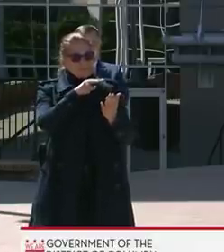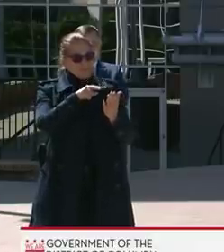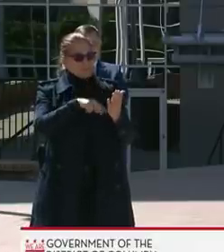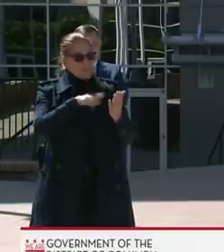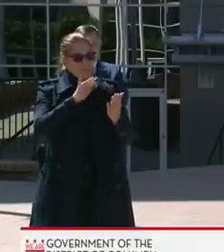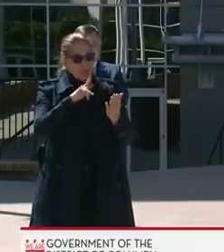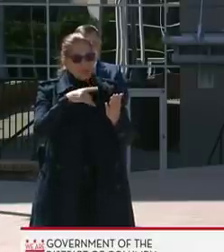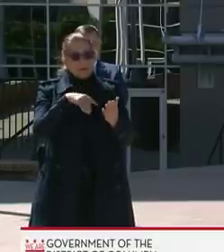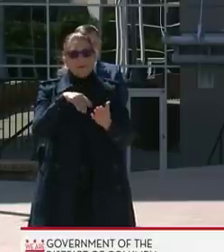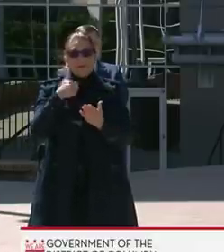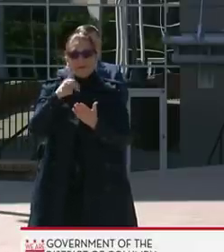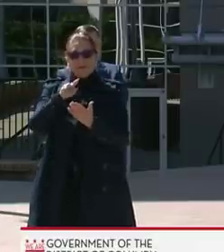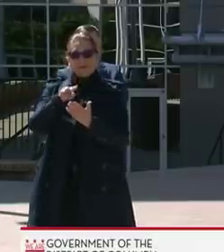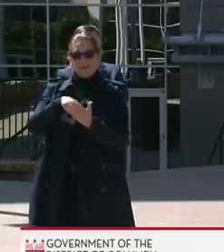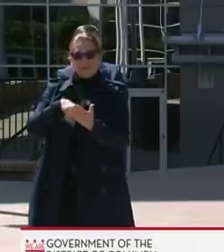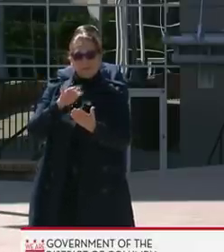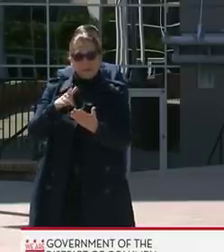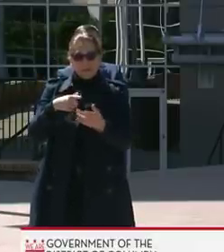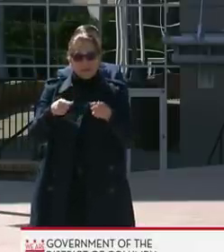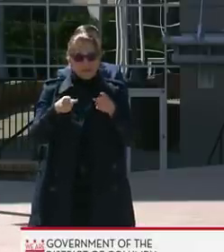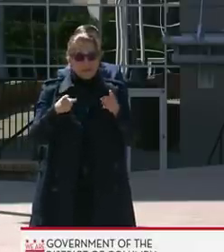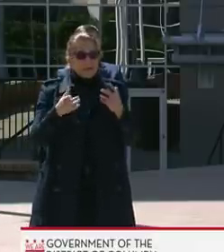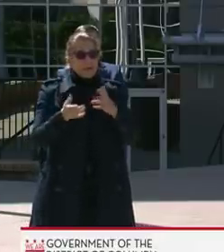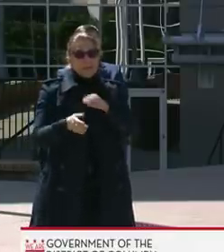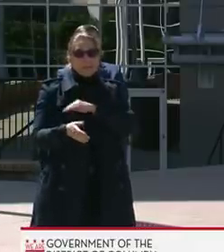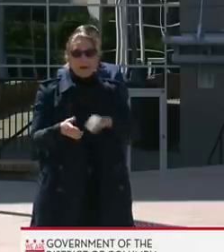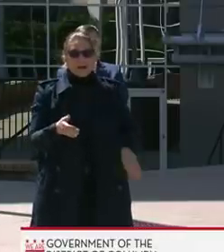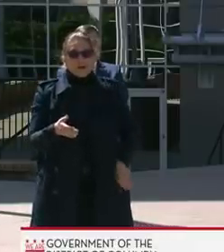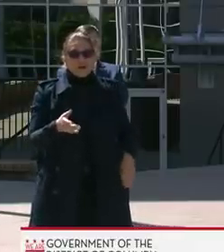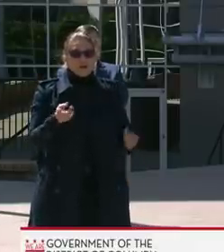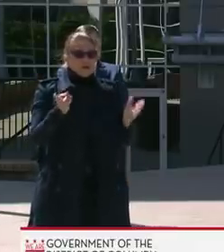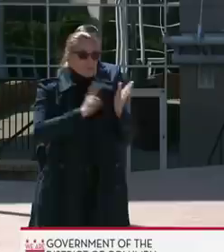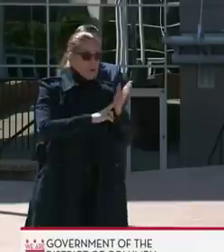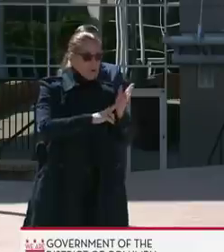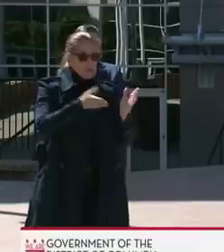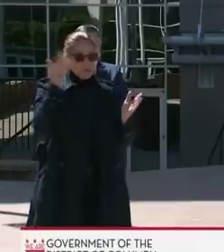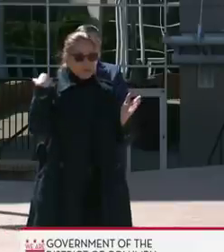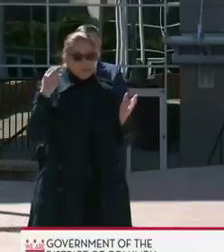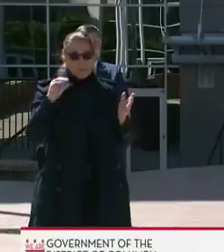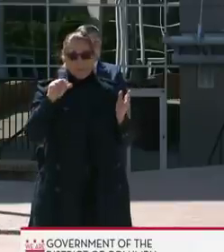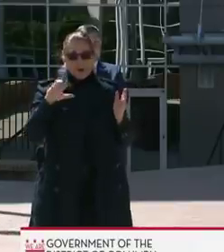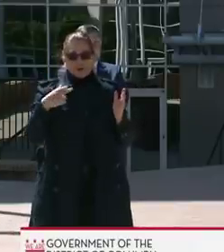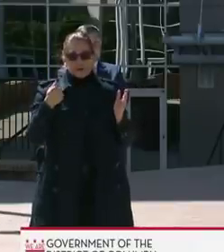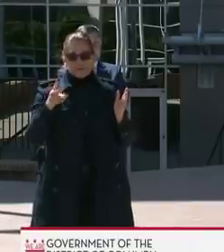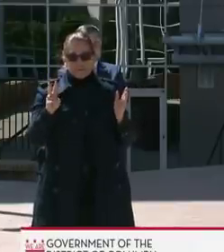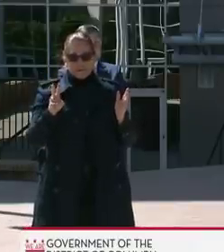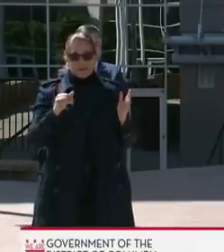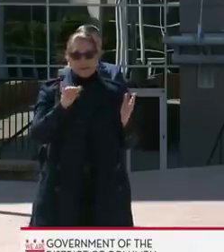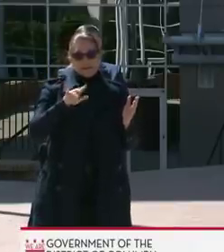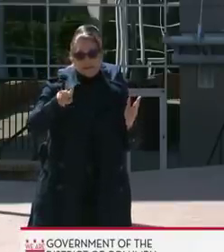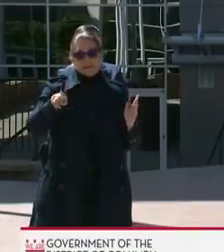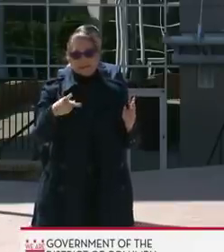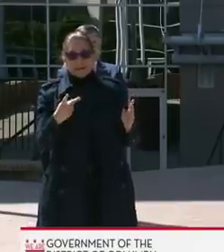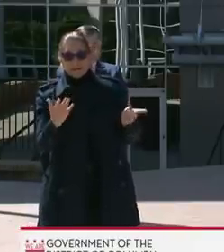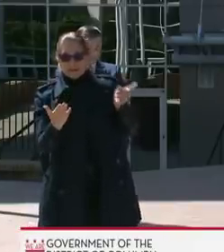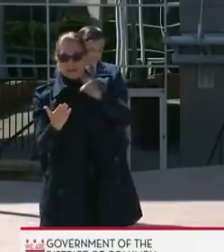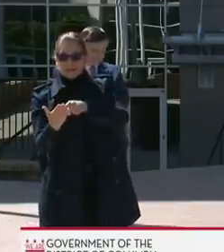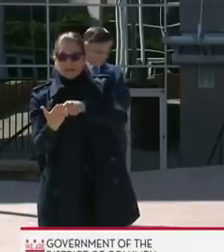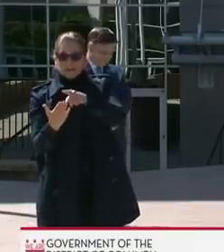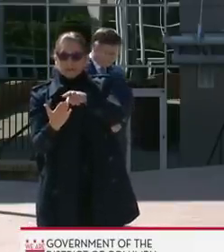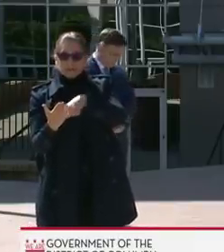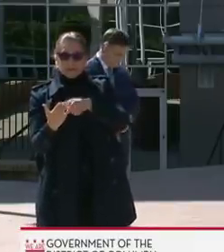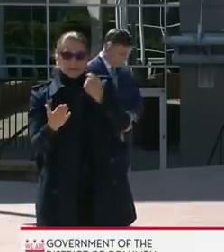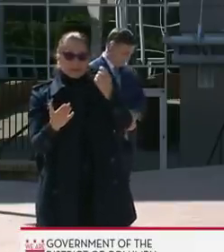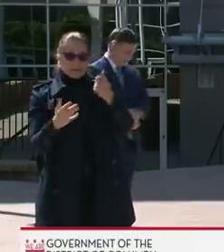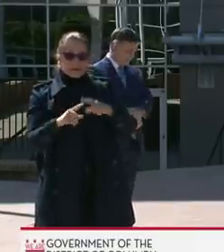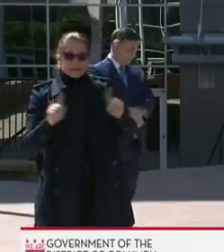that the mayor signed on March 17th, and what is in this bill. This bill is a little different than March 17th in that we're specifically